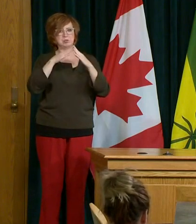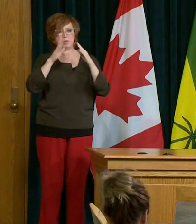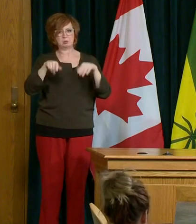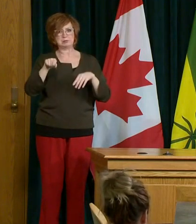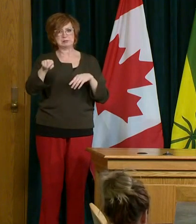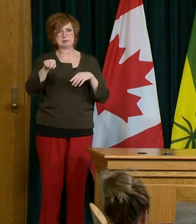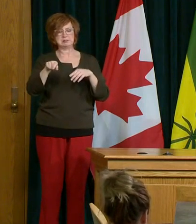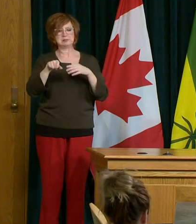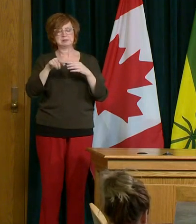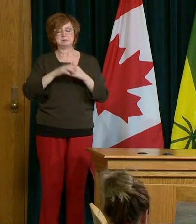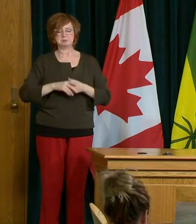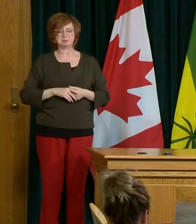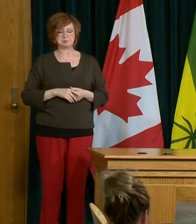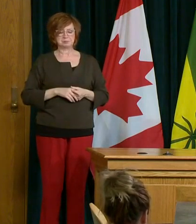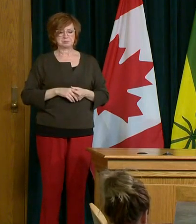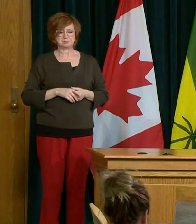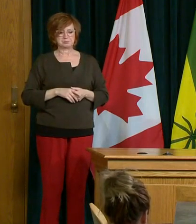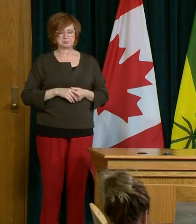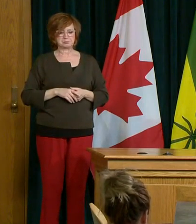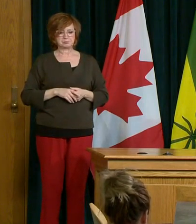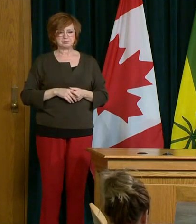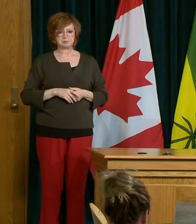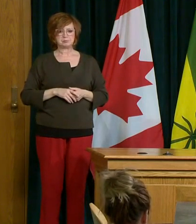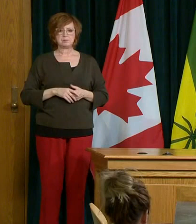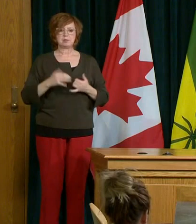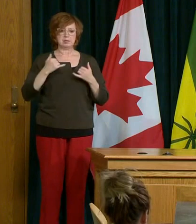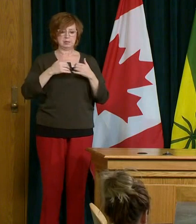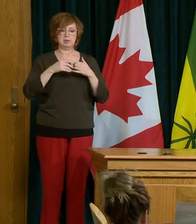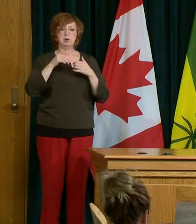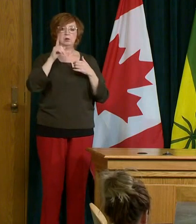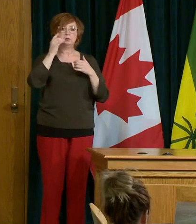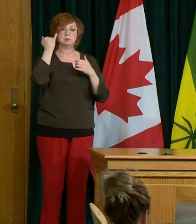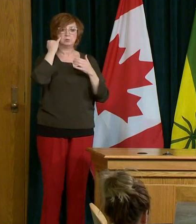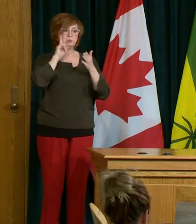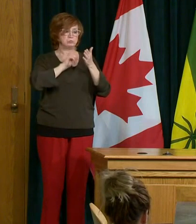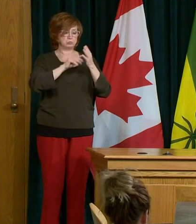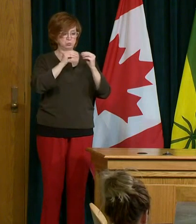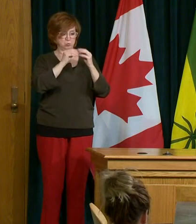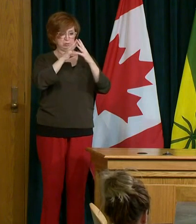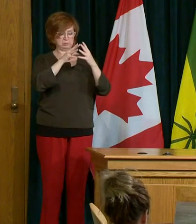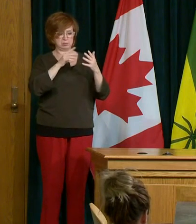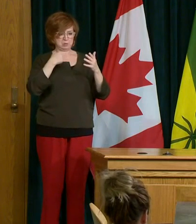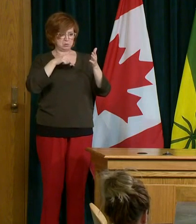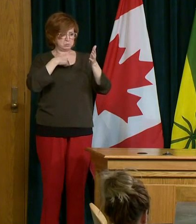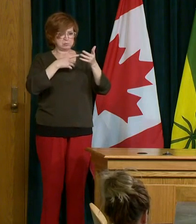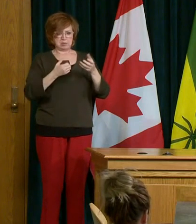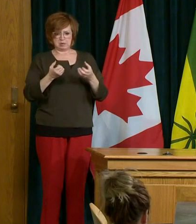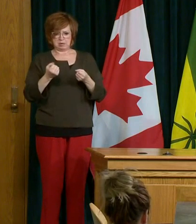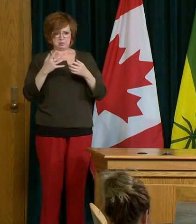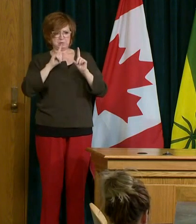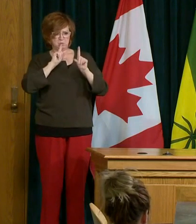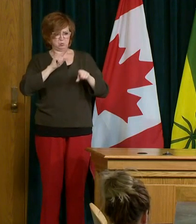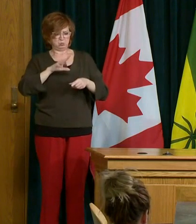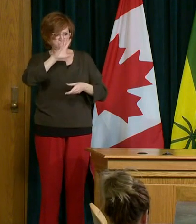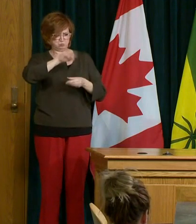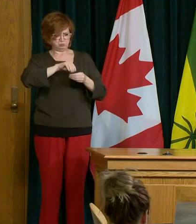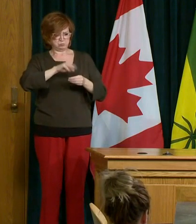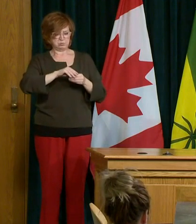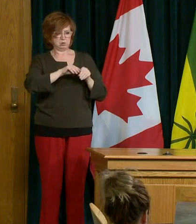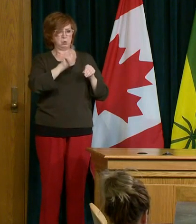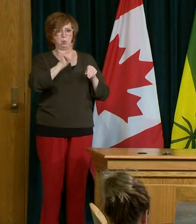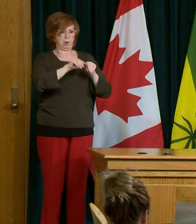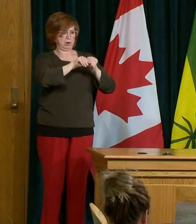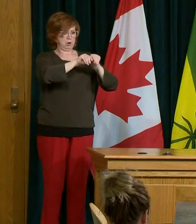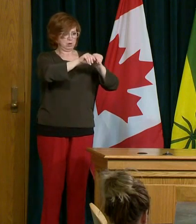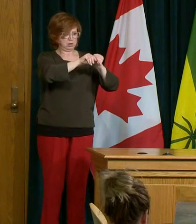some clarification around how we will be reporting outbreaks. On the website, we already now are reporting outbreaks, and we will be updating